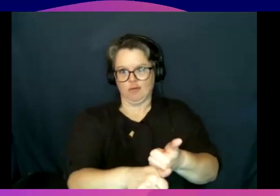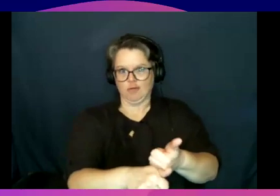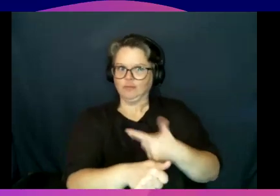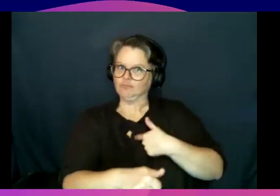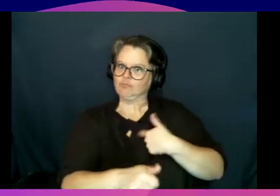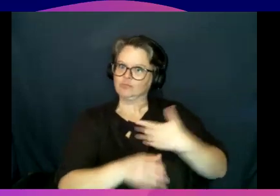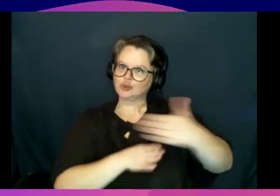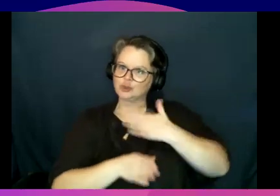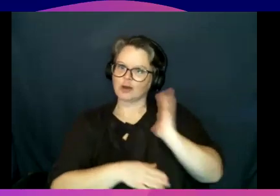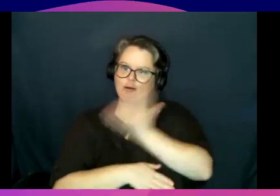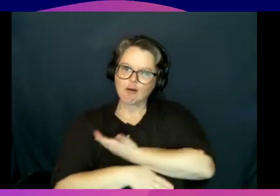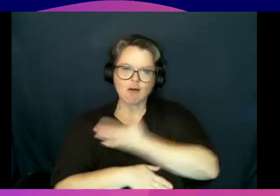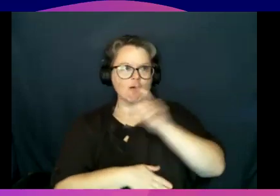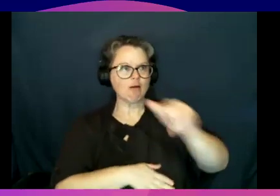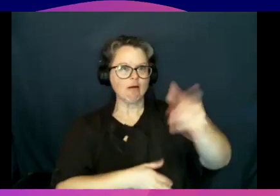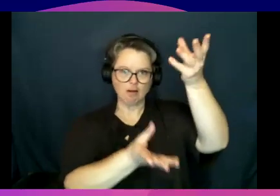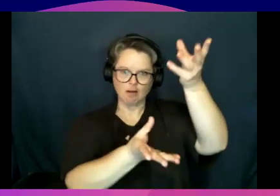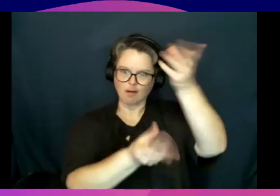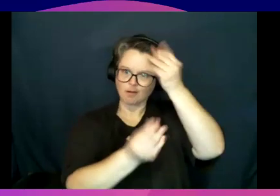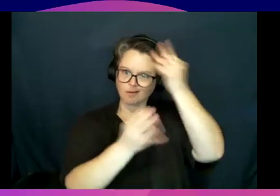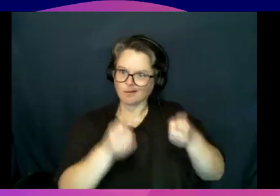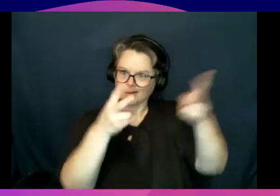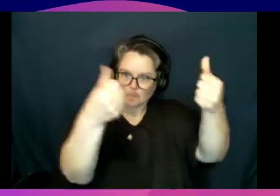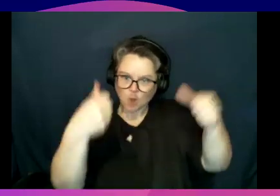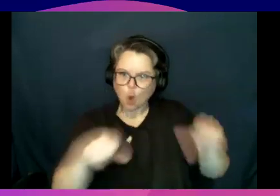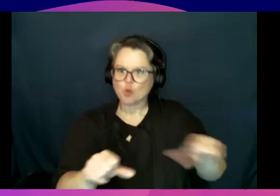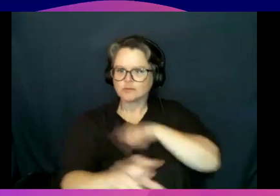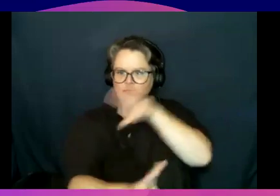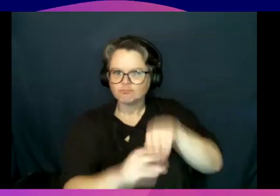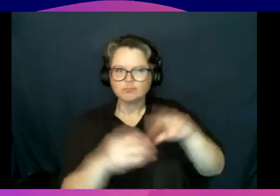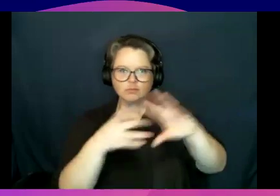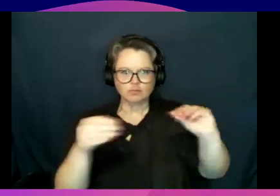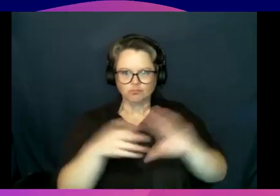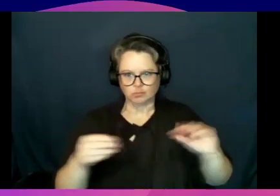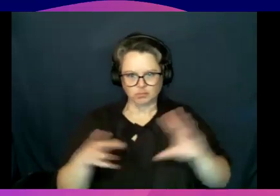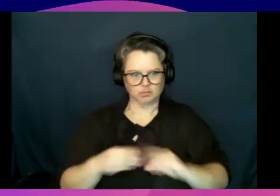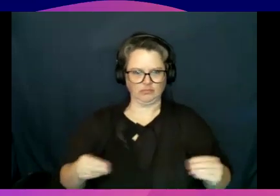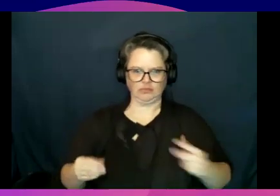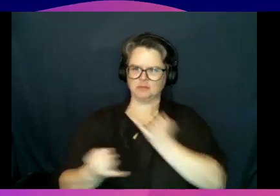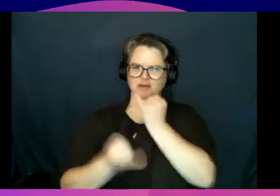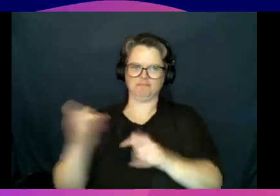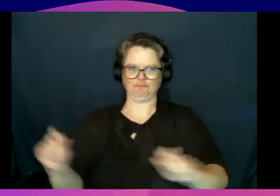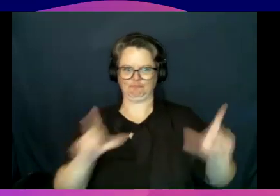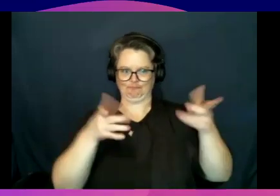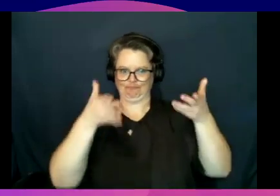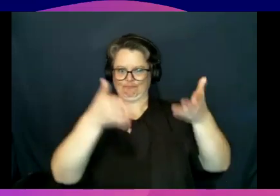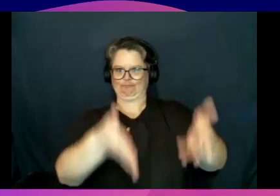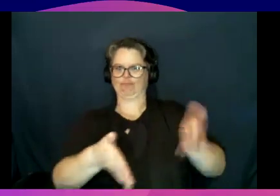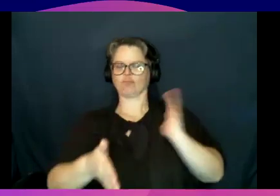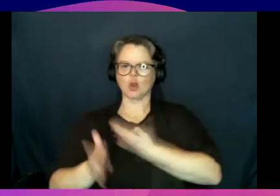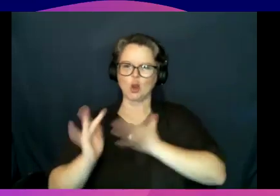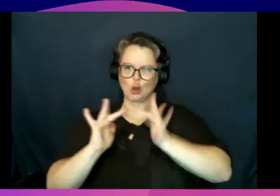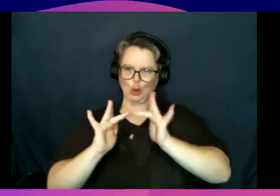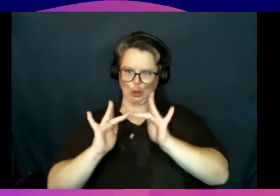So I will wrap it up here. Feel free to peruse our website. You can find all the materials that I talked about and much